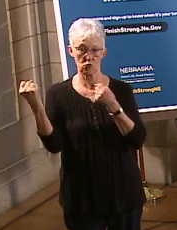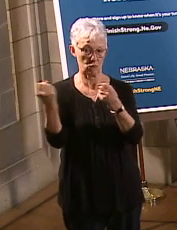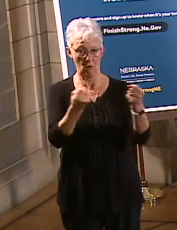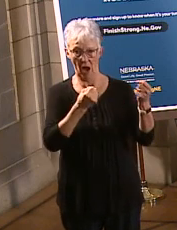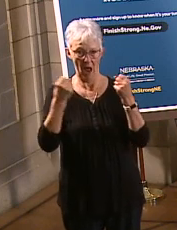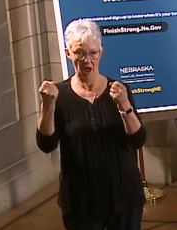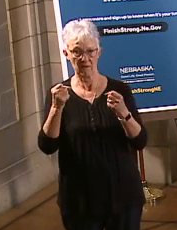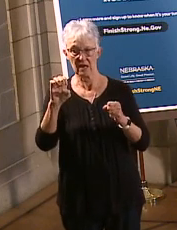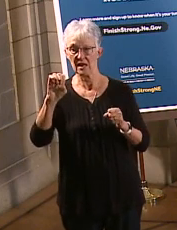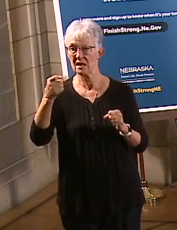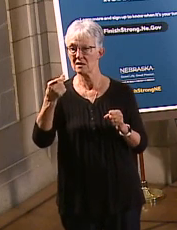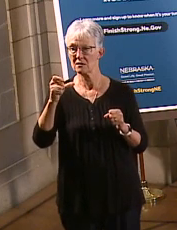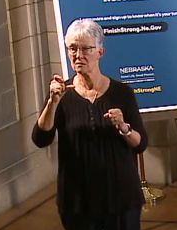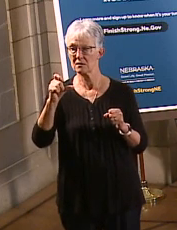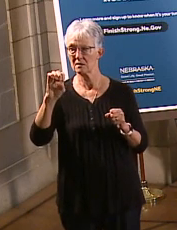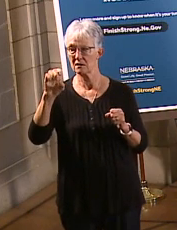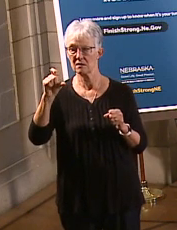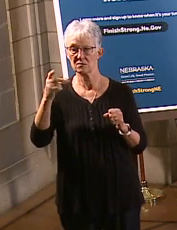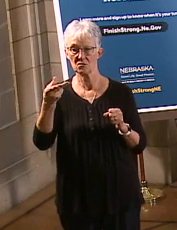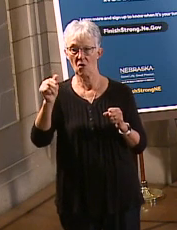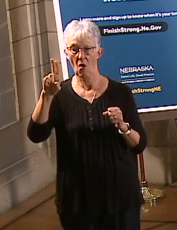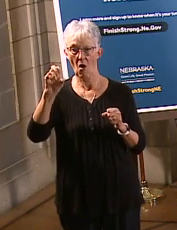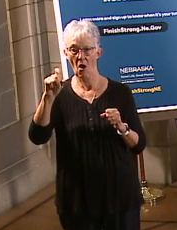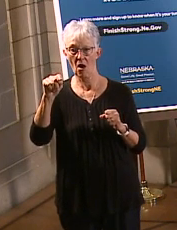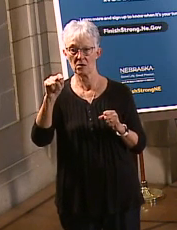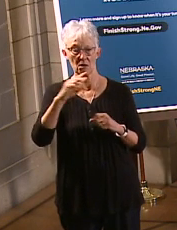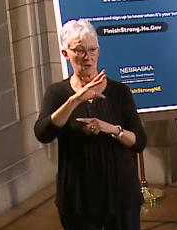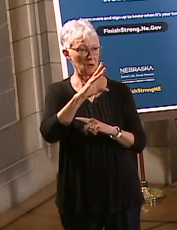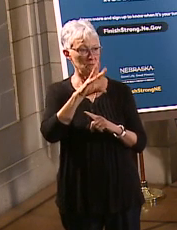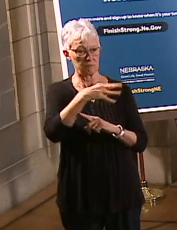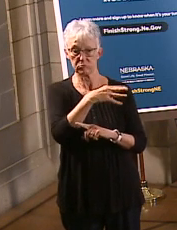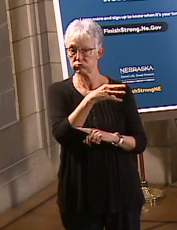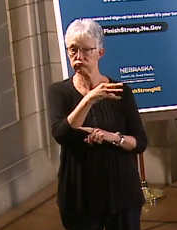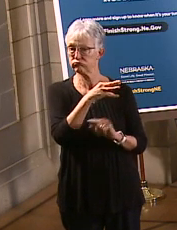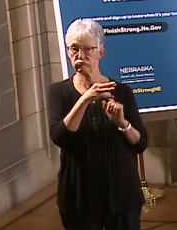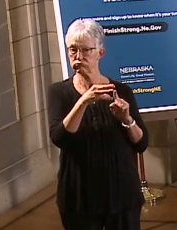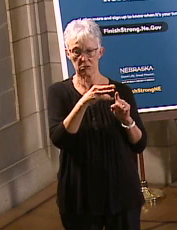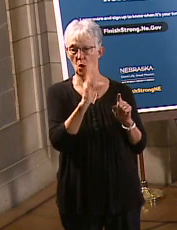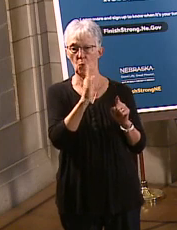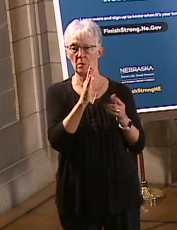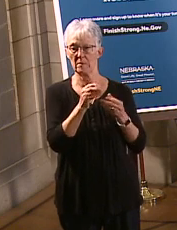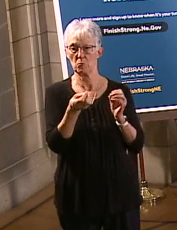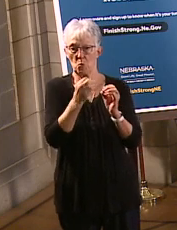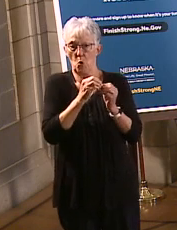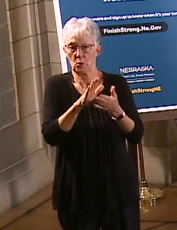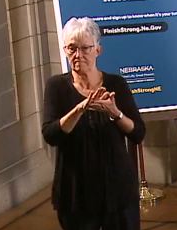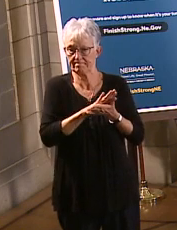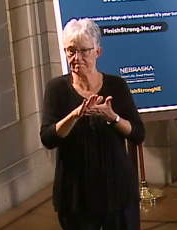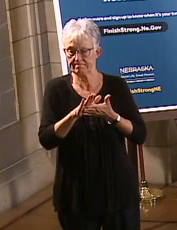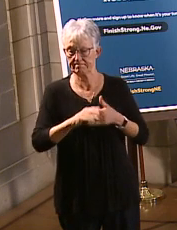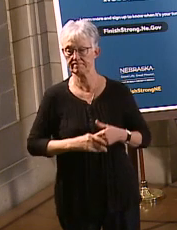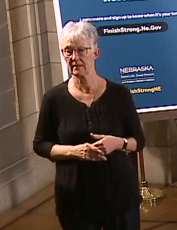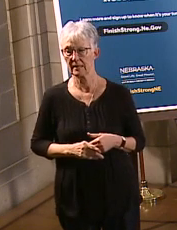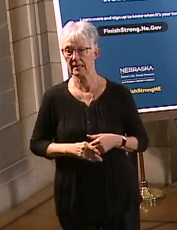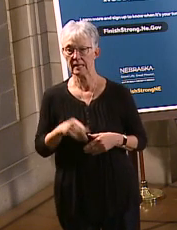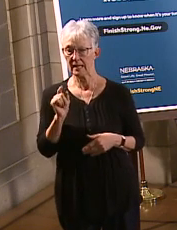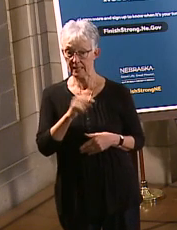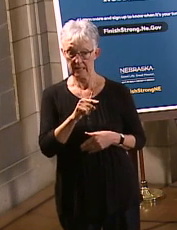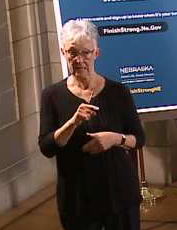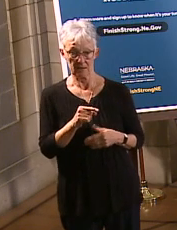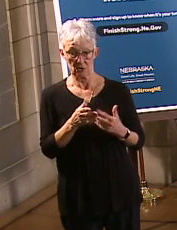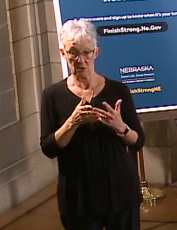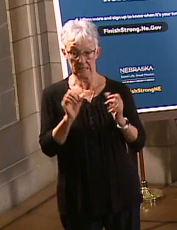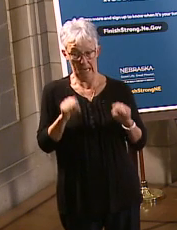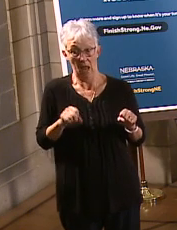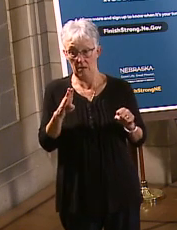So E30 blends will result in vehicles that are just as clean as electric vehicles. And the wonderful part about that is it is a fuel that we